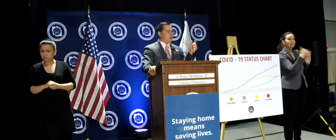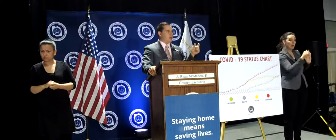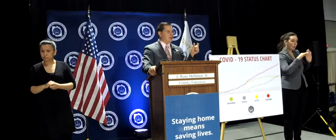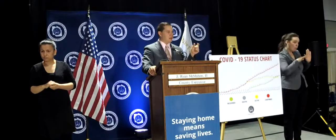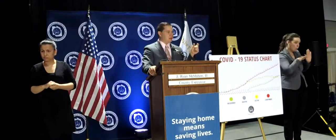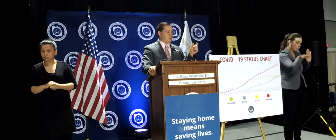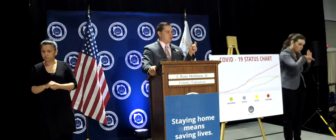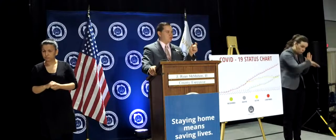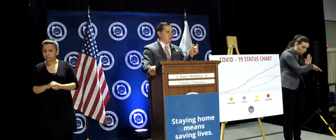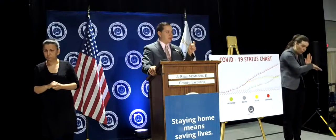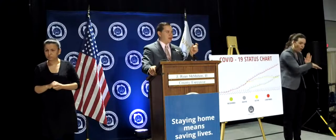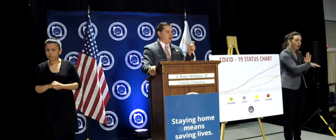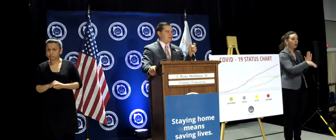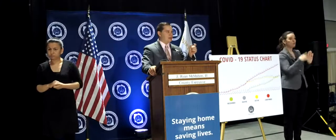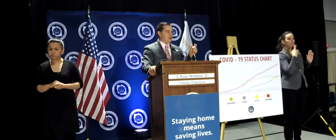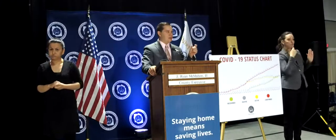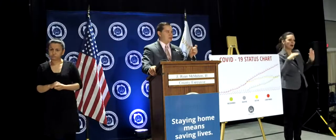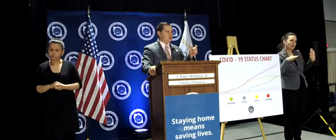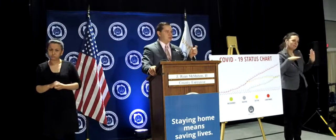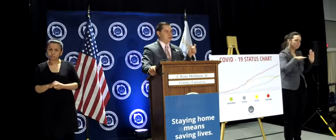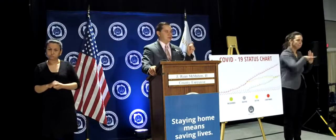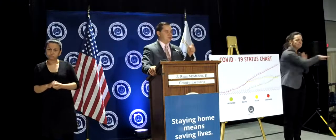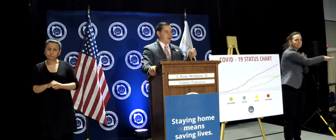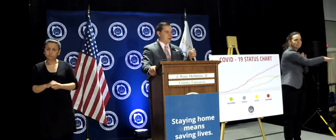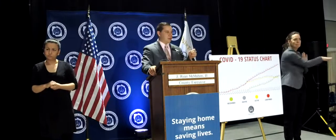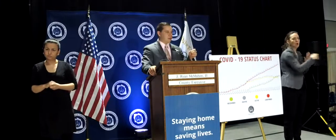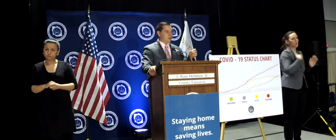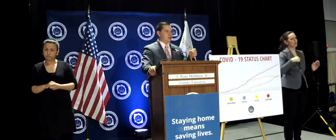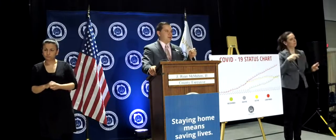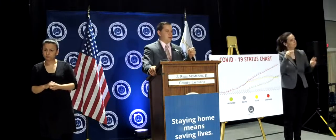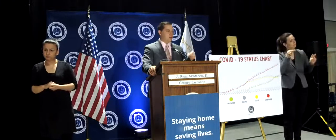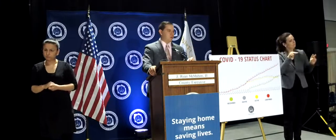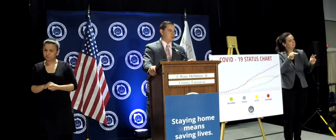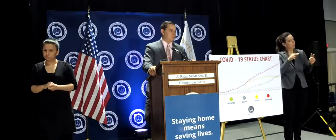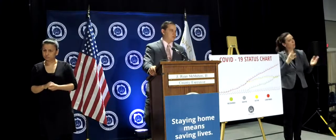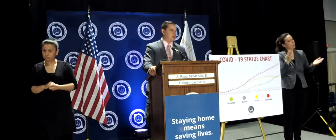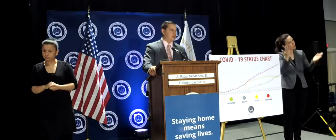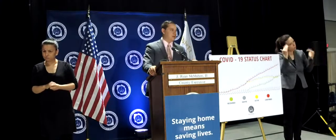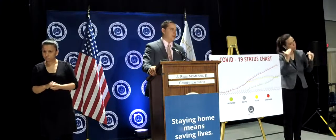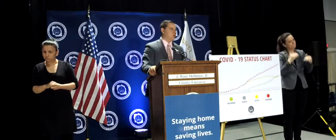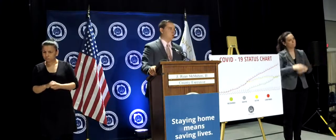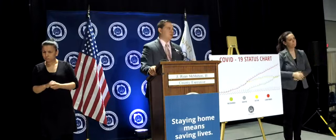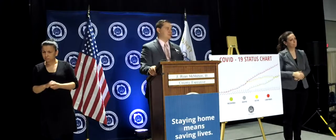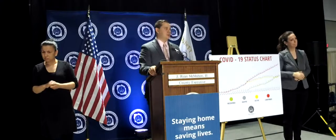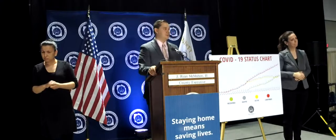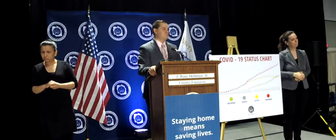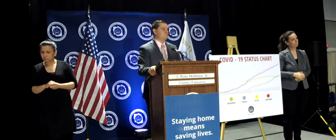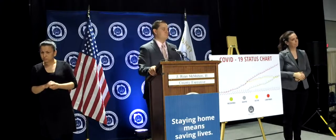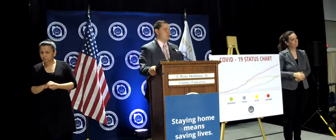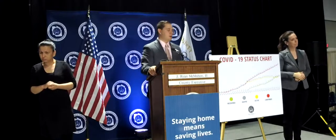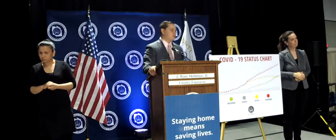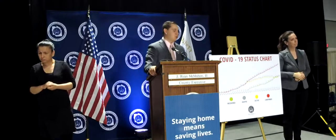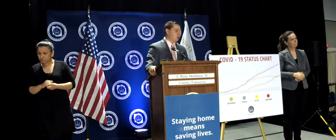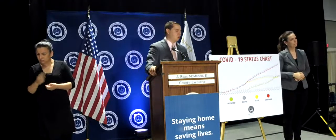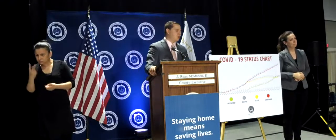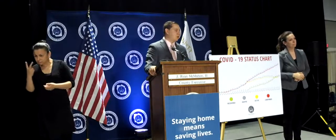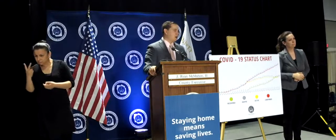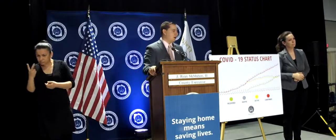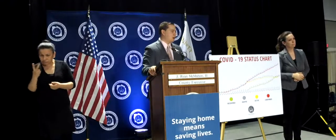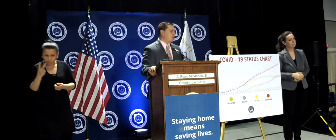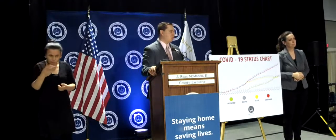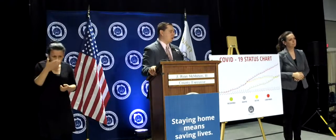be waiting for that next case to go tackle it and then investigate it and quarantine it. And